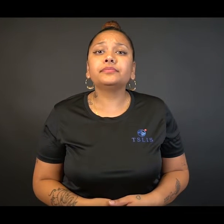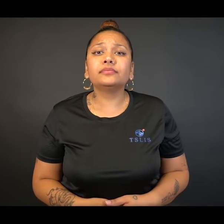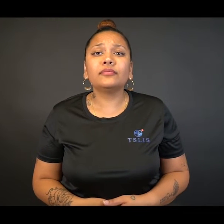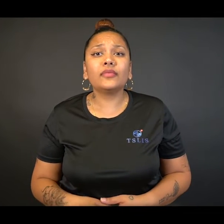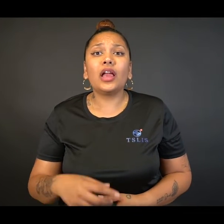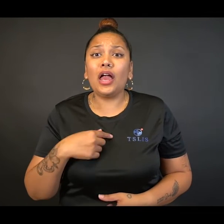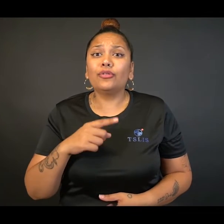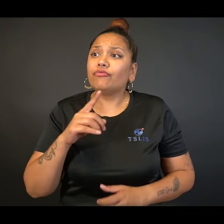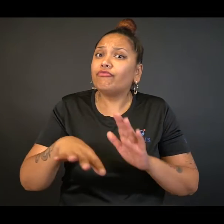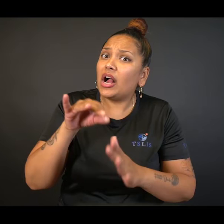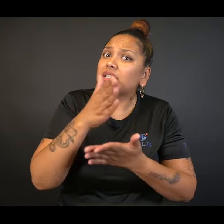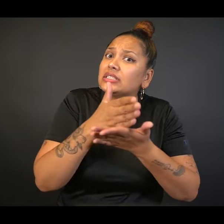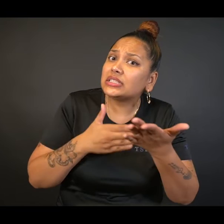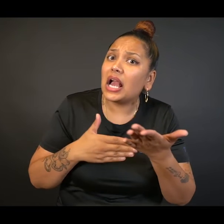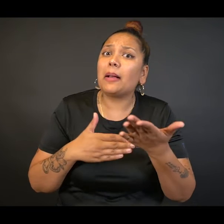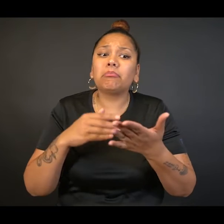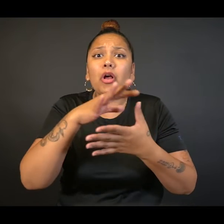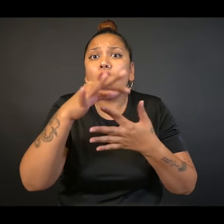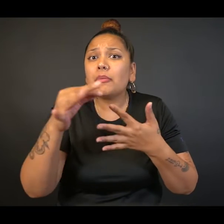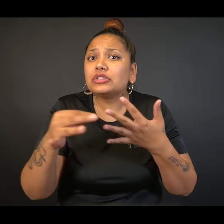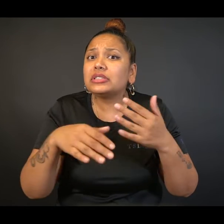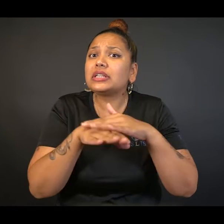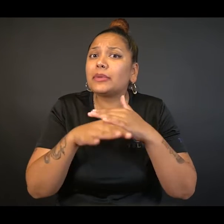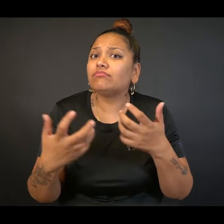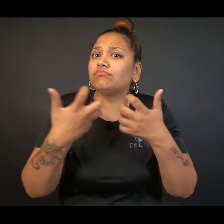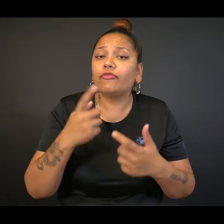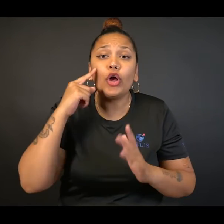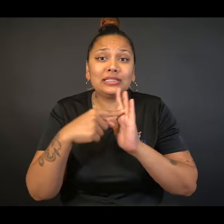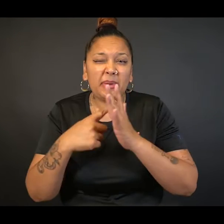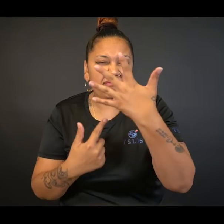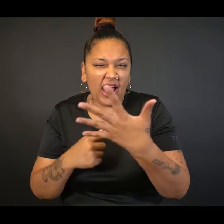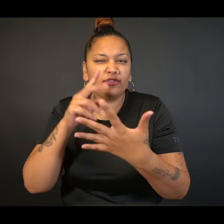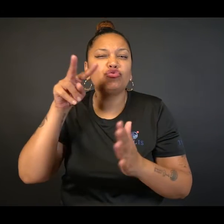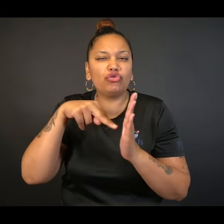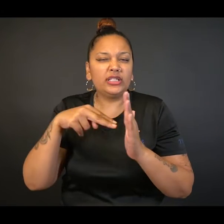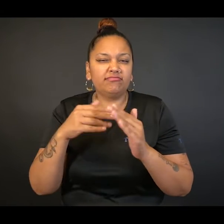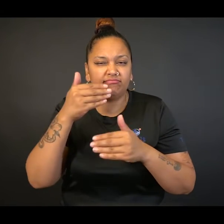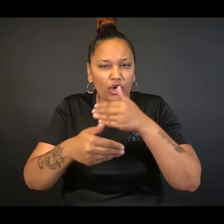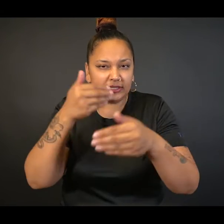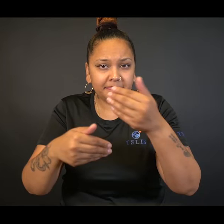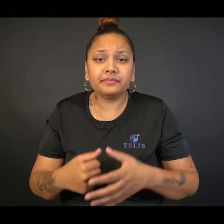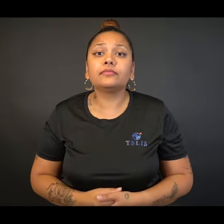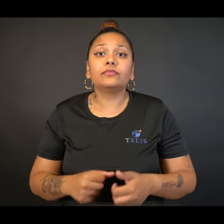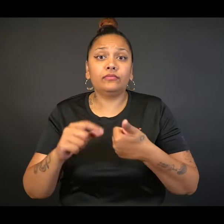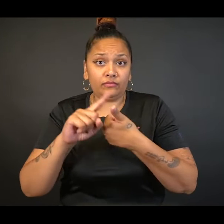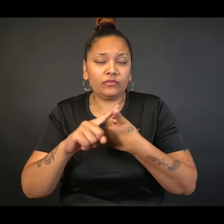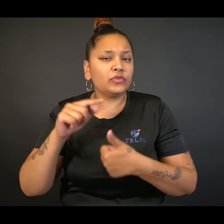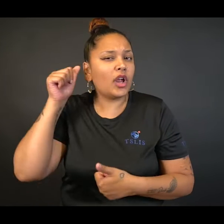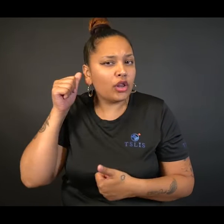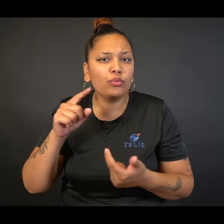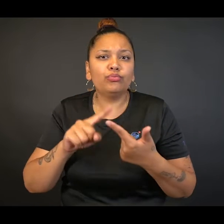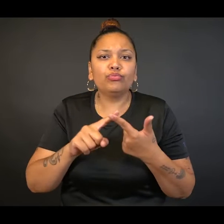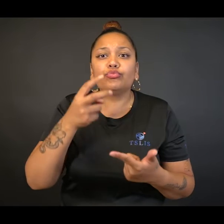instance, I have like 5 texts to read, and I find one in audiobook, and I find another in